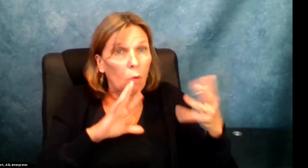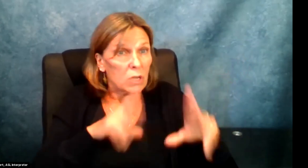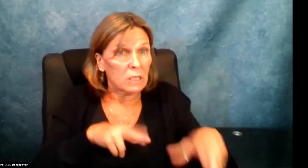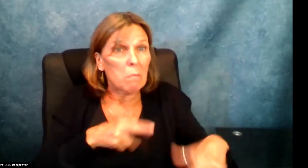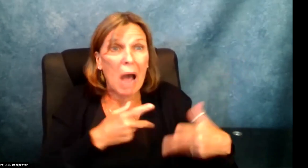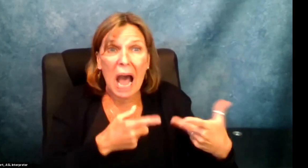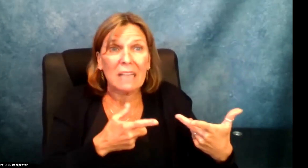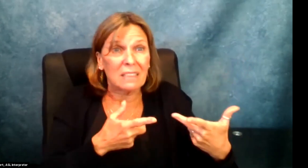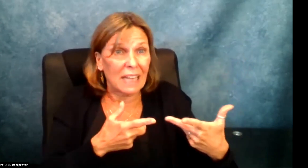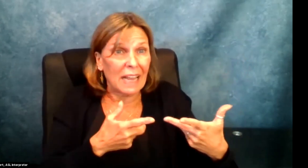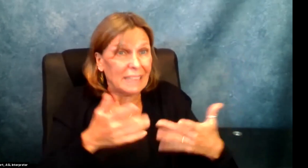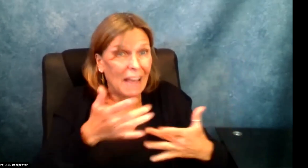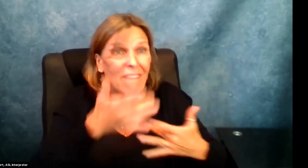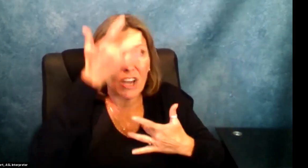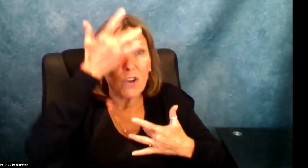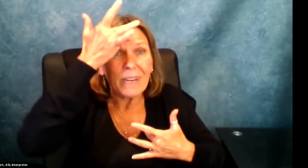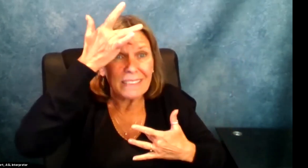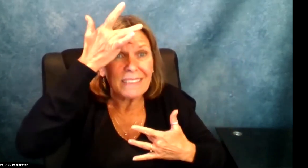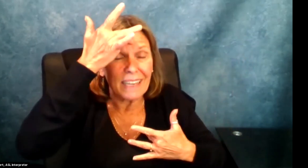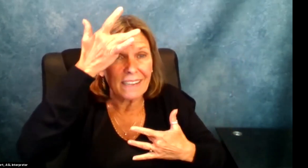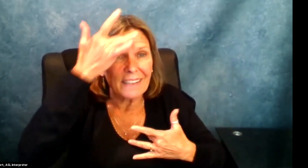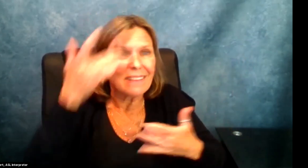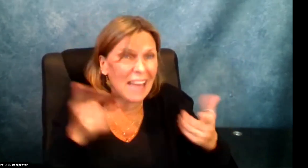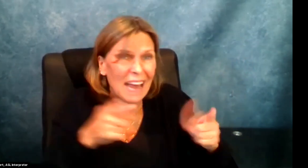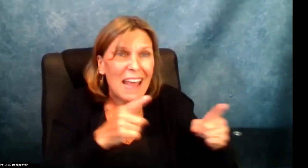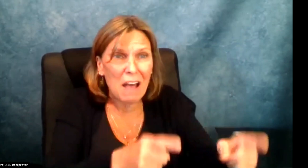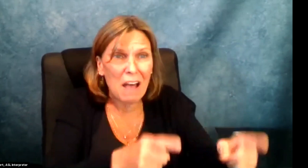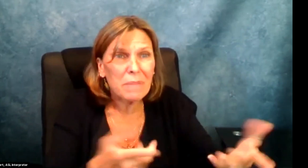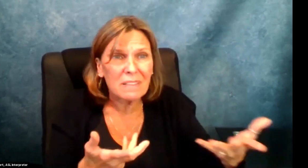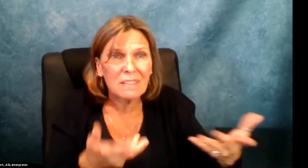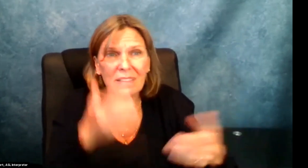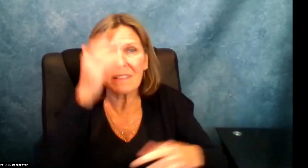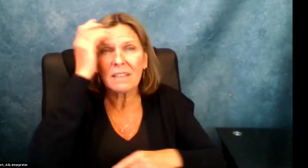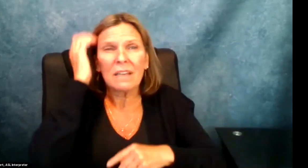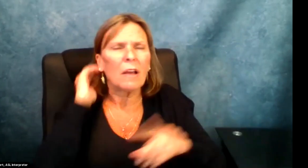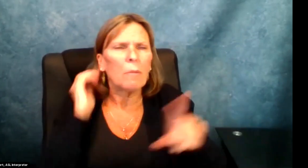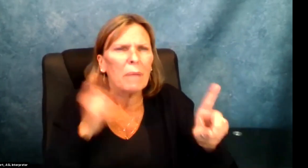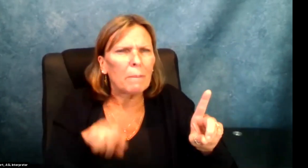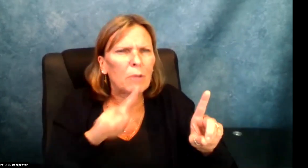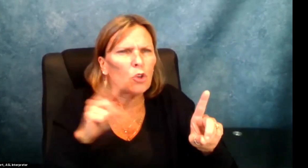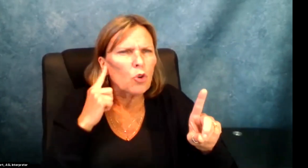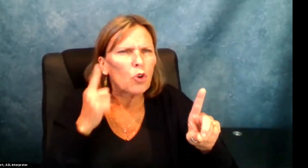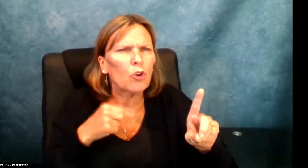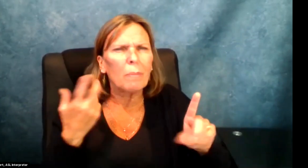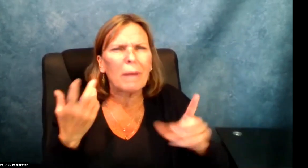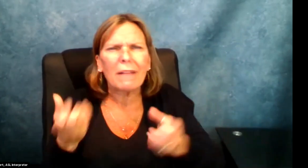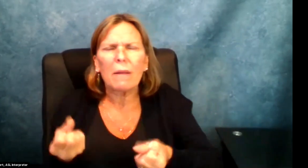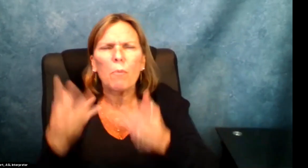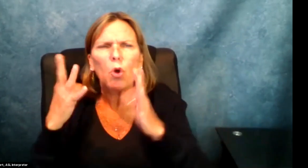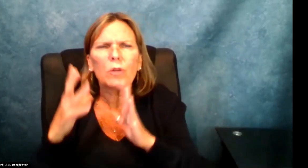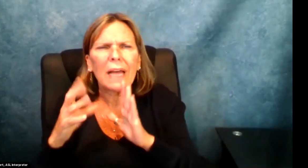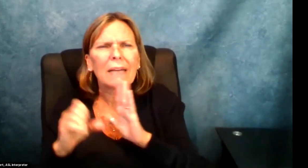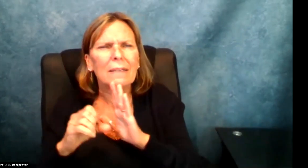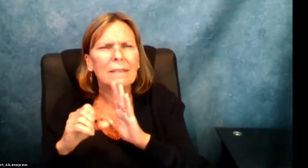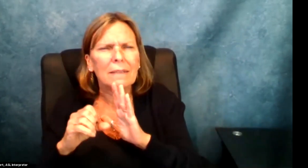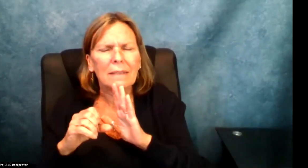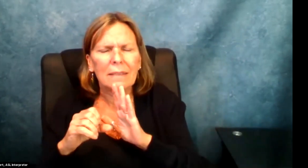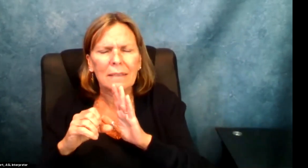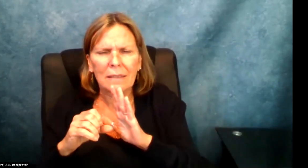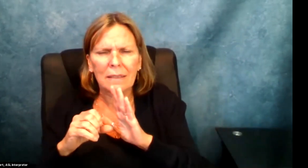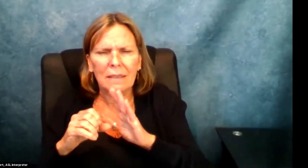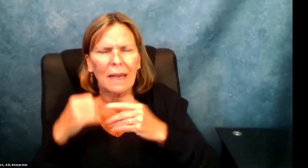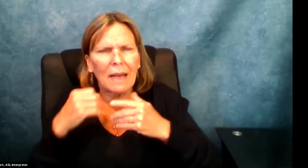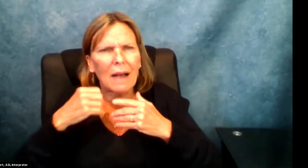it. And you've probably heard a little bit about something called a multi-system inflammatory syndrome in